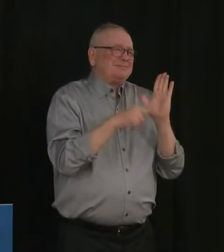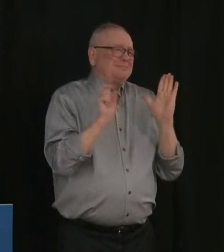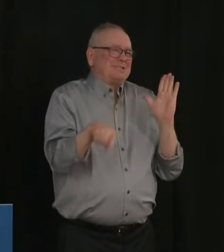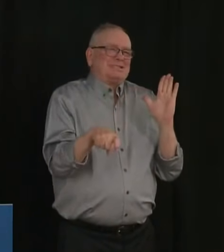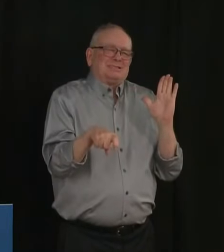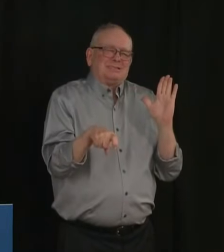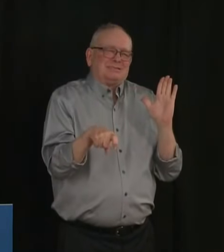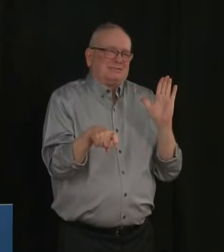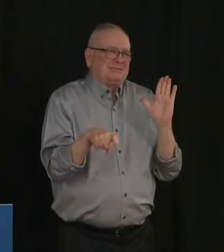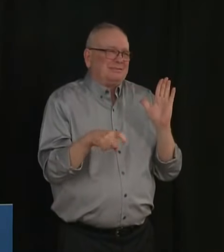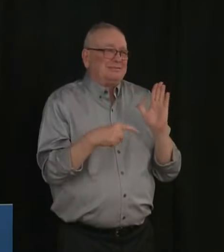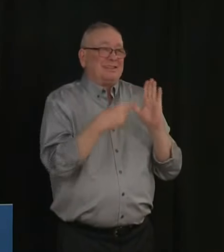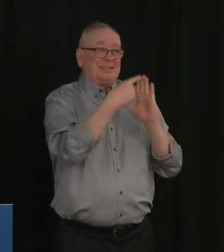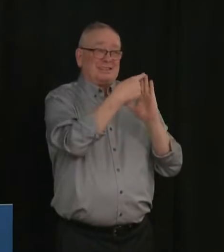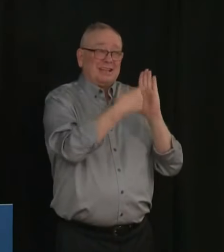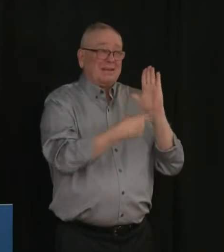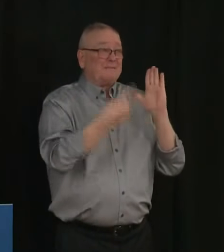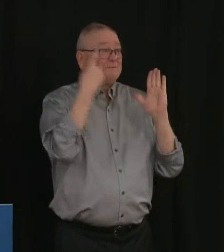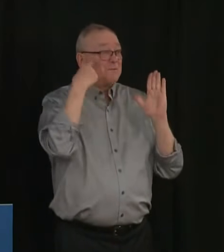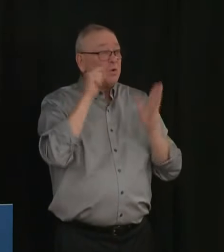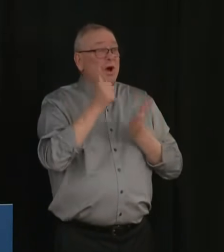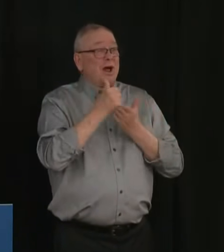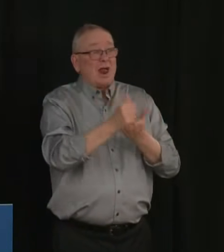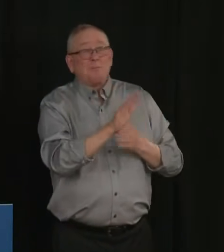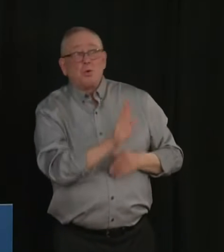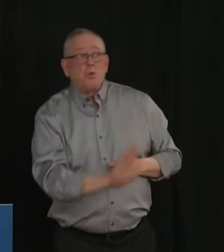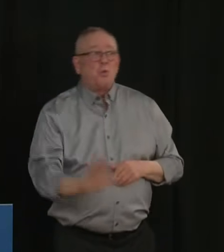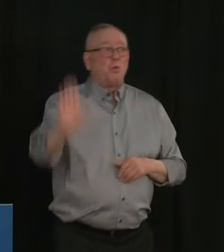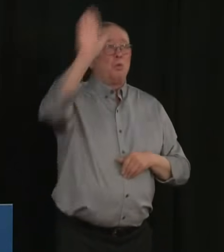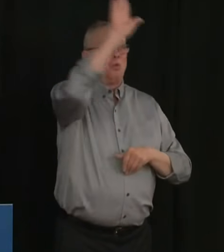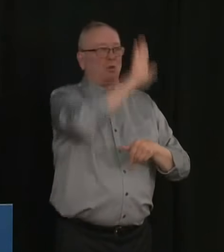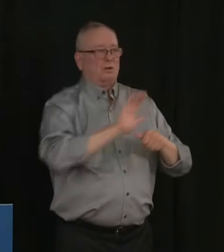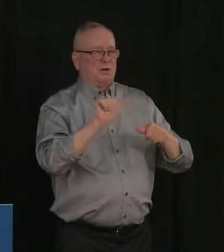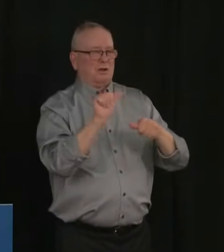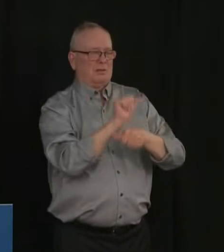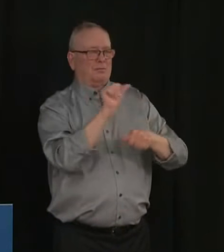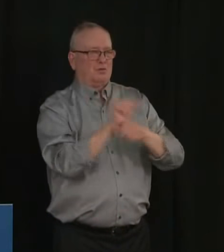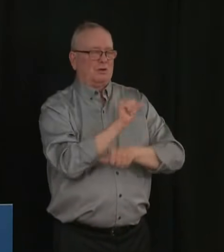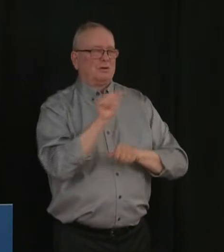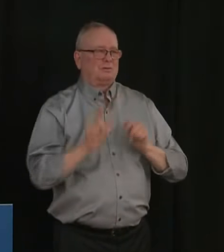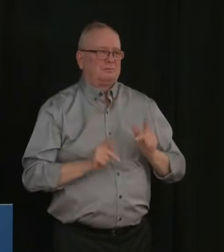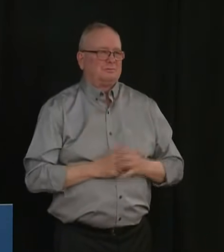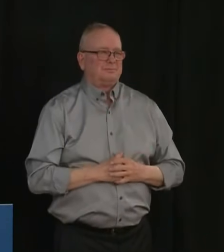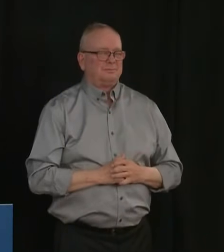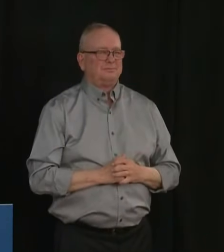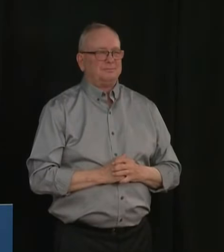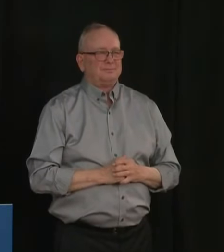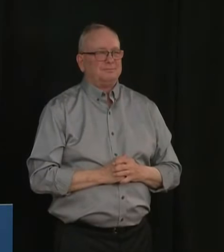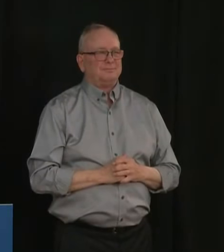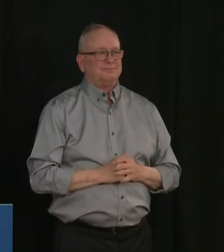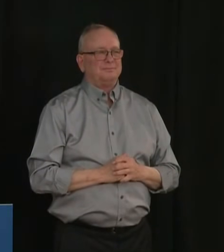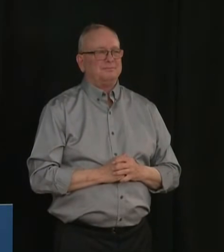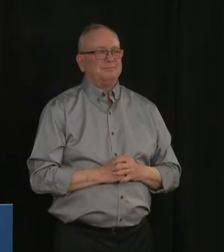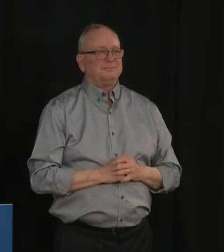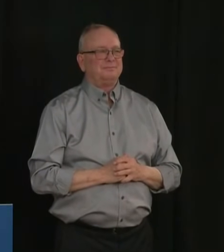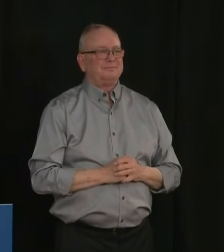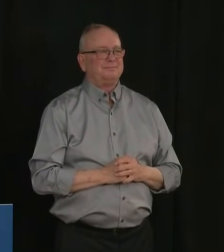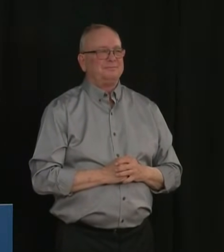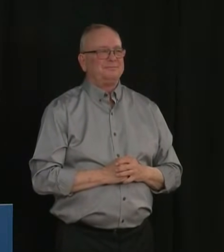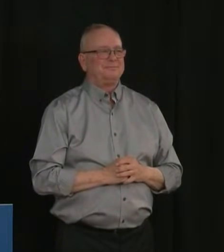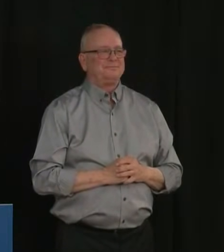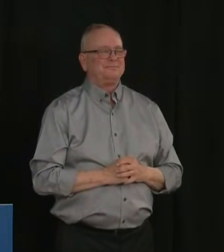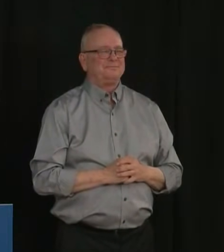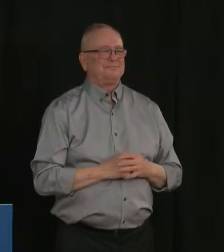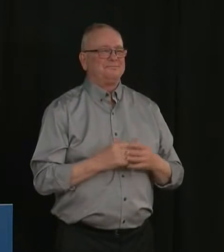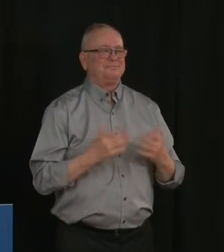our communities, to support our healthcare system, and to prevent the concern of future cases becoming these